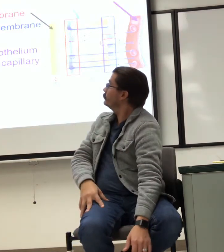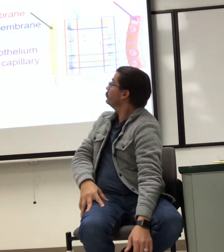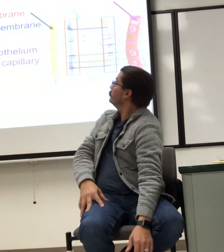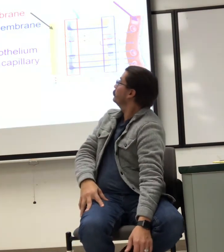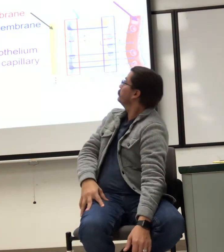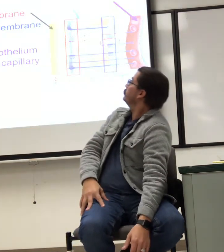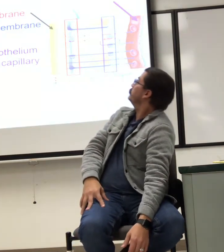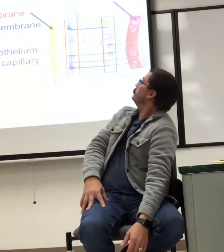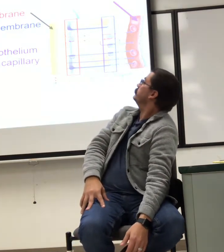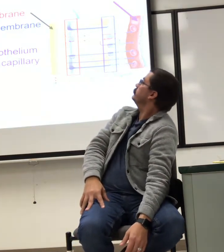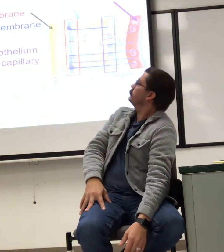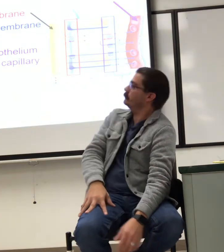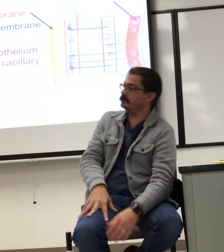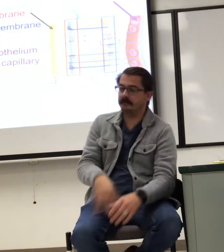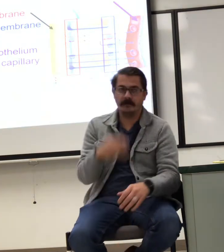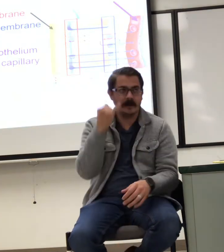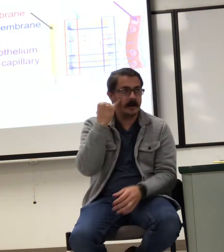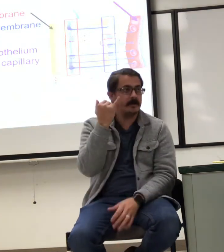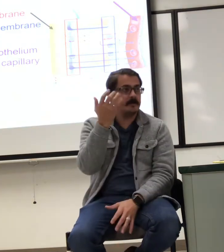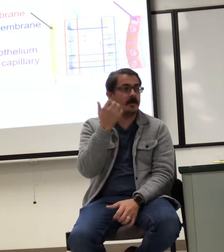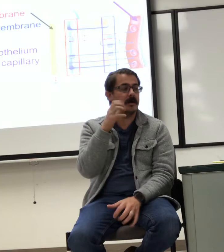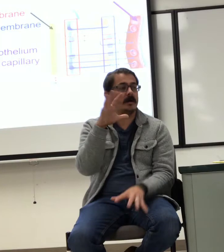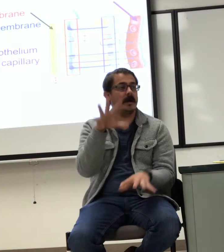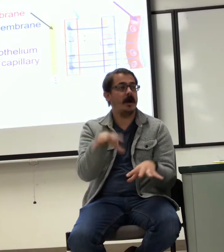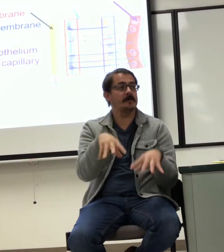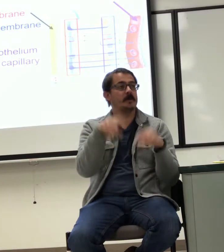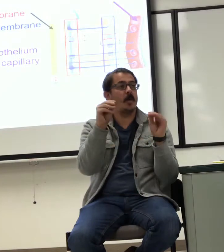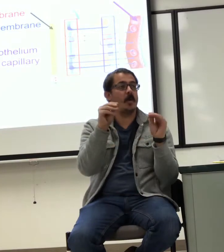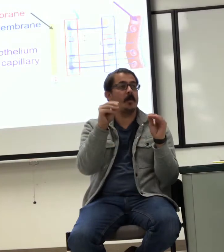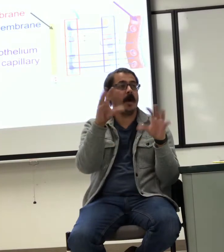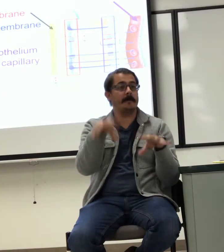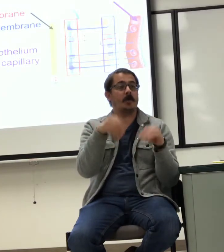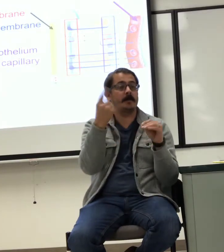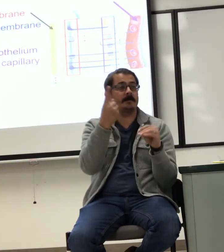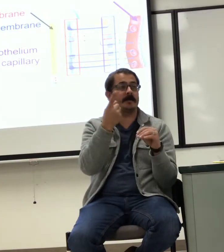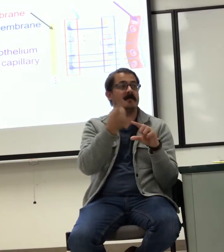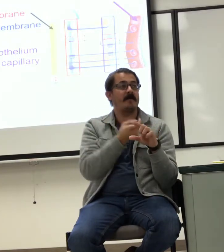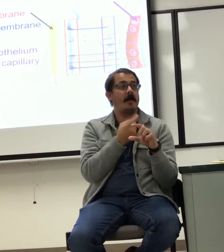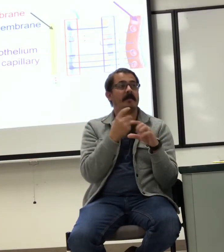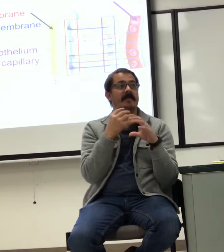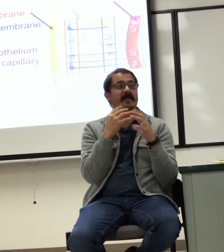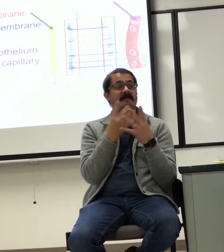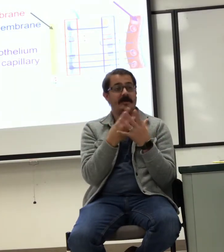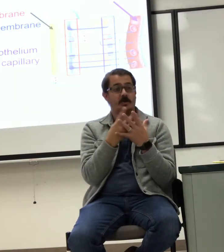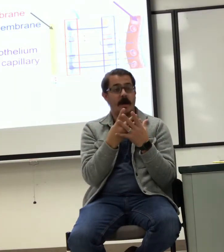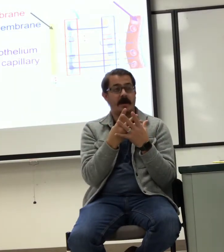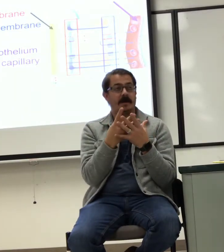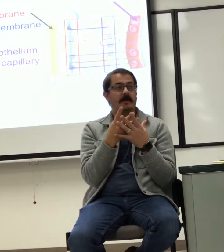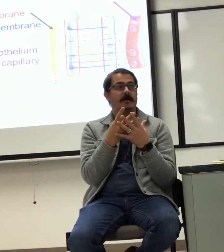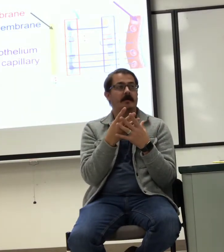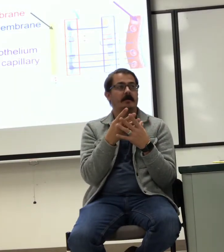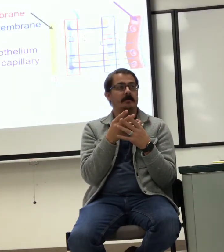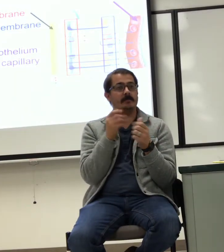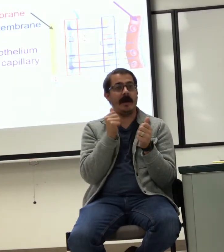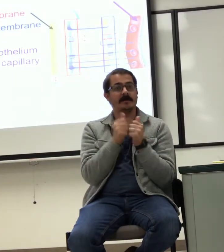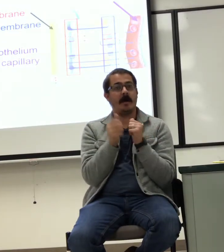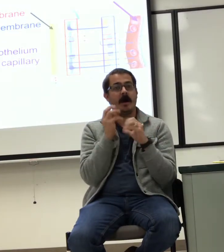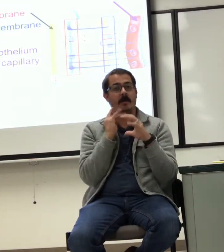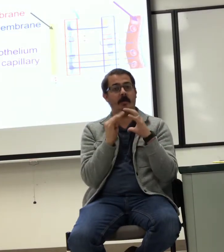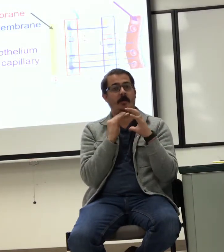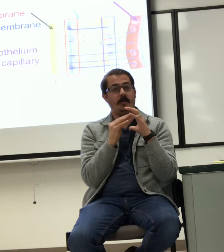So if you want to reabsorb a substance from the filtrate, which is coming through this side, passing by,